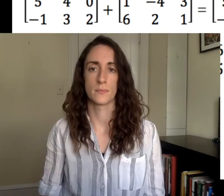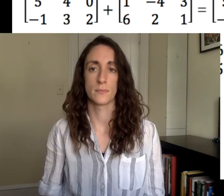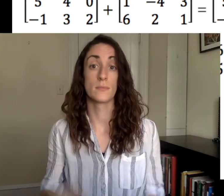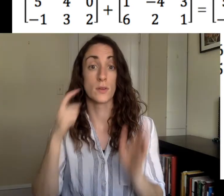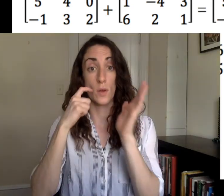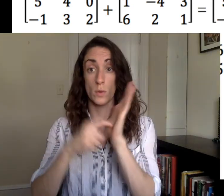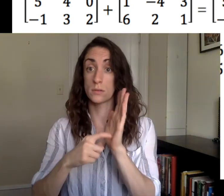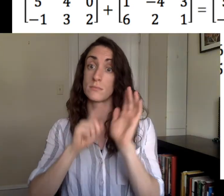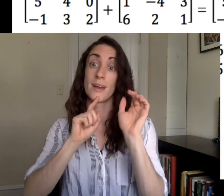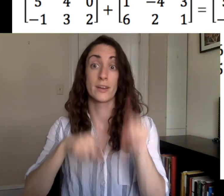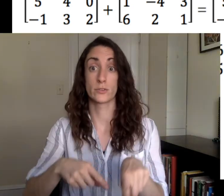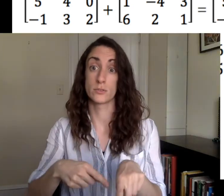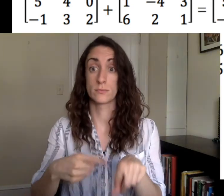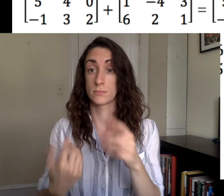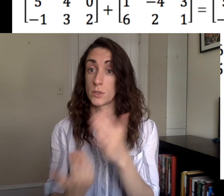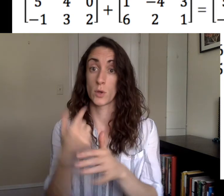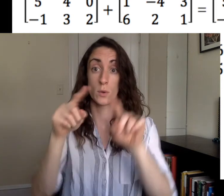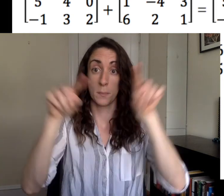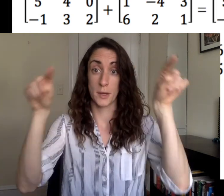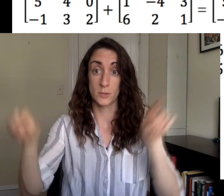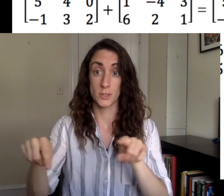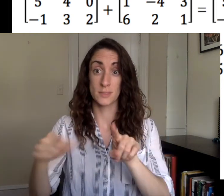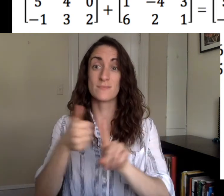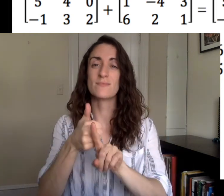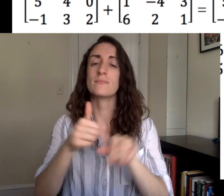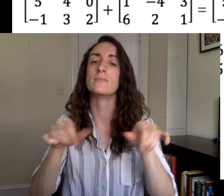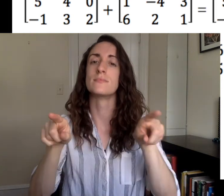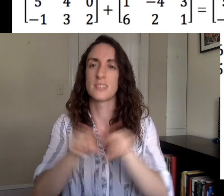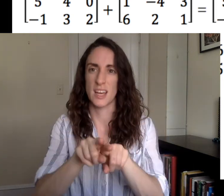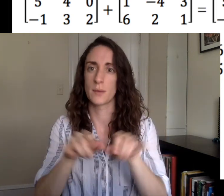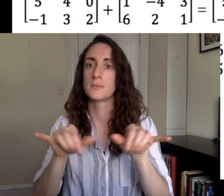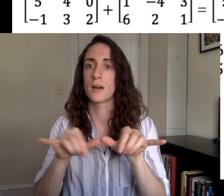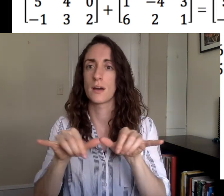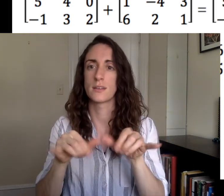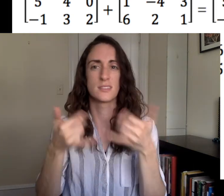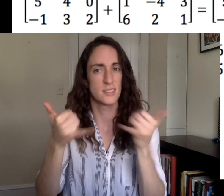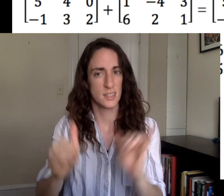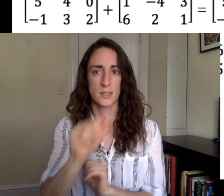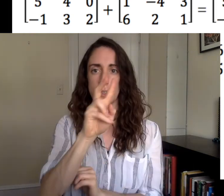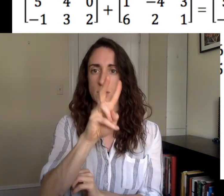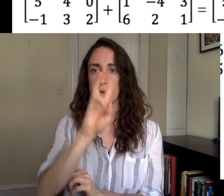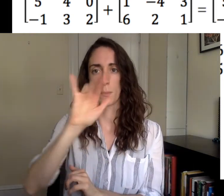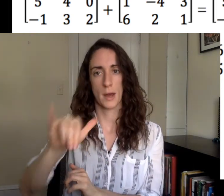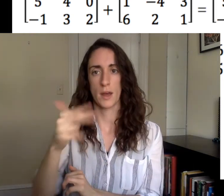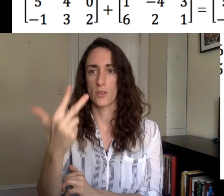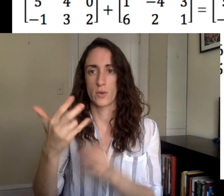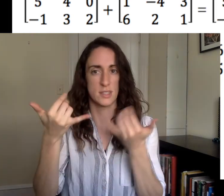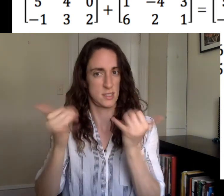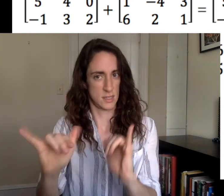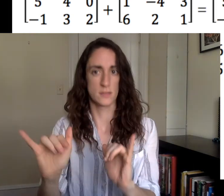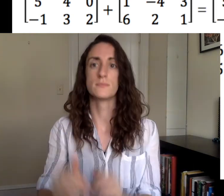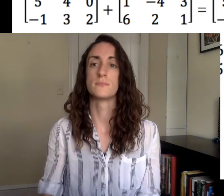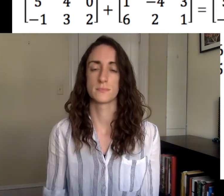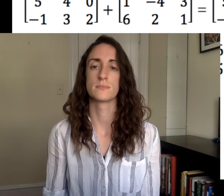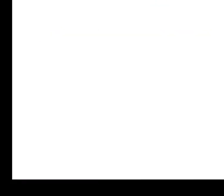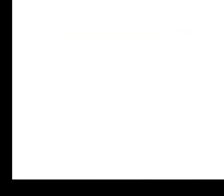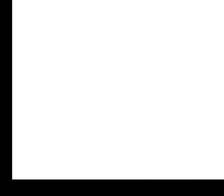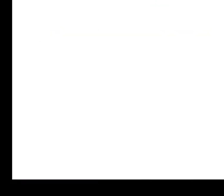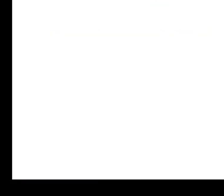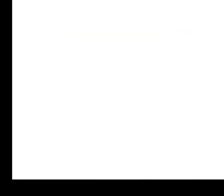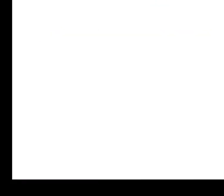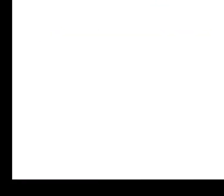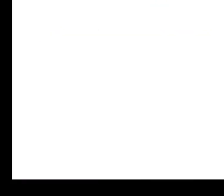So you see the answer that we've come up with here is once again a 2 by 3 matrix. It's the same size as the 2 matrices that we added.